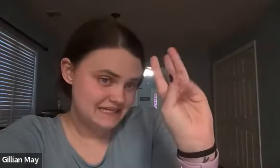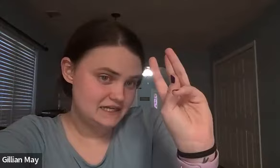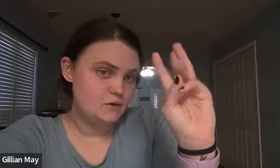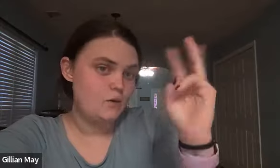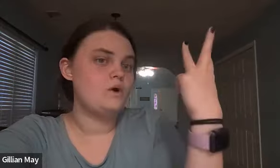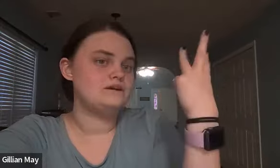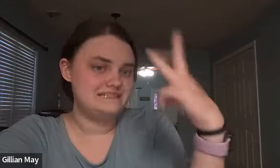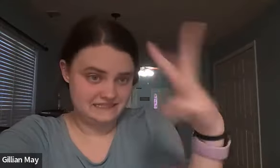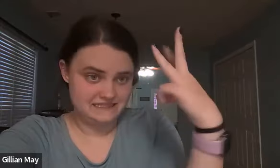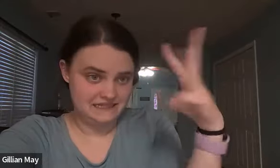16 or 16.